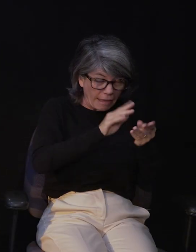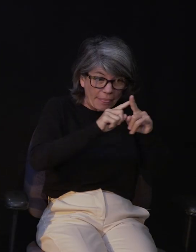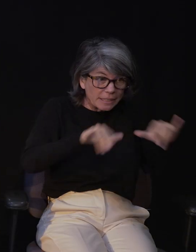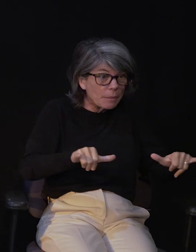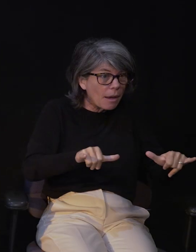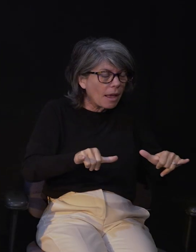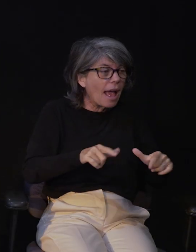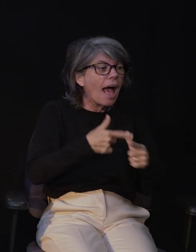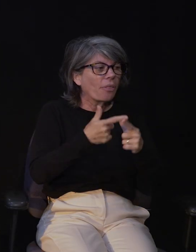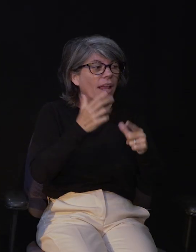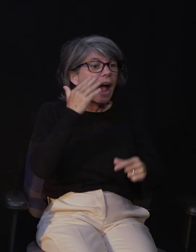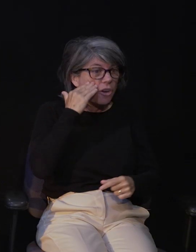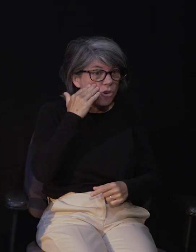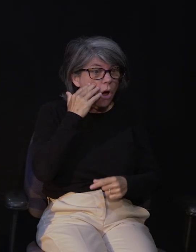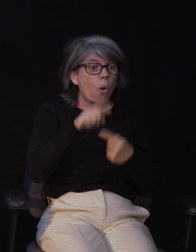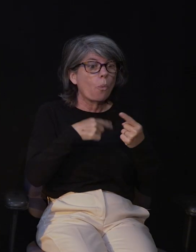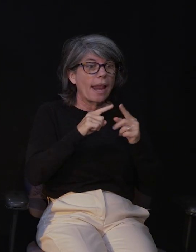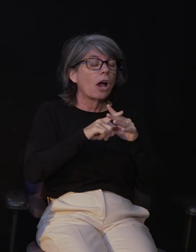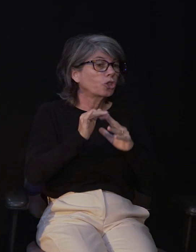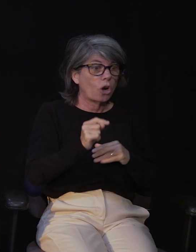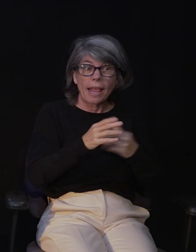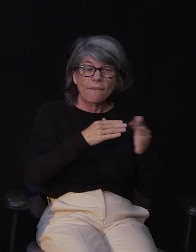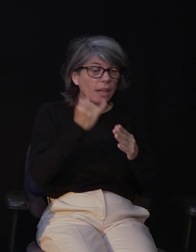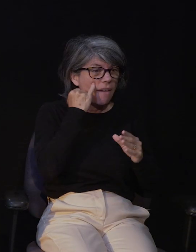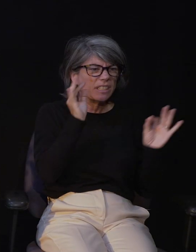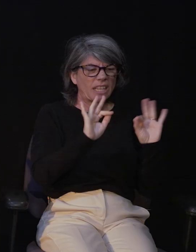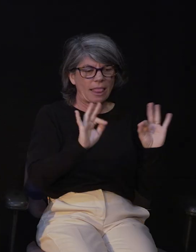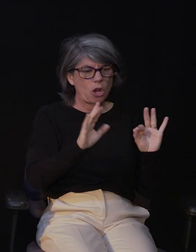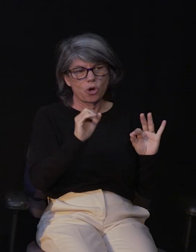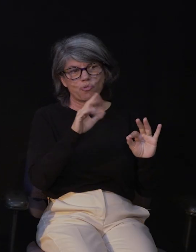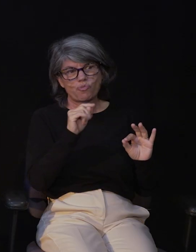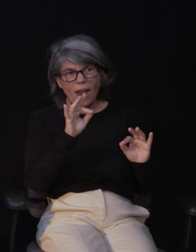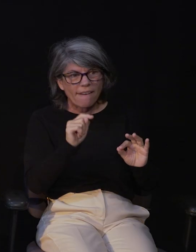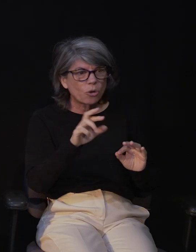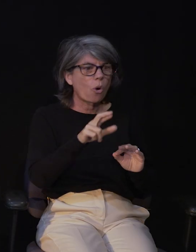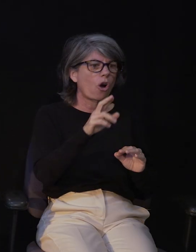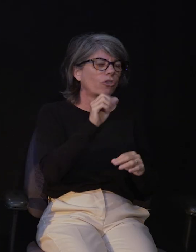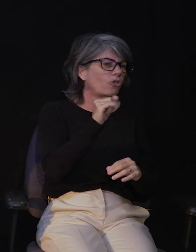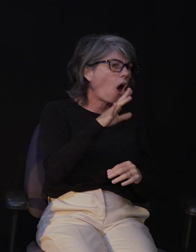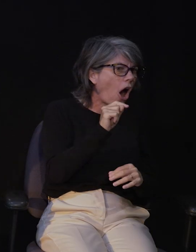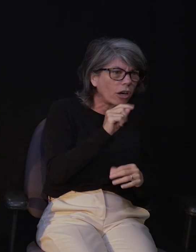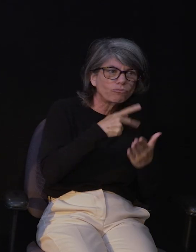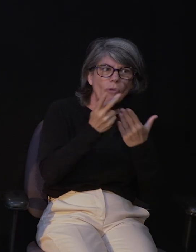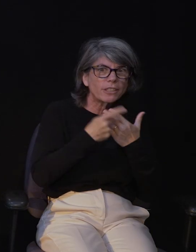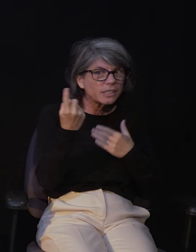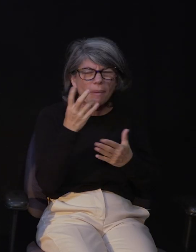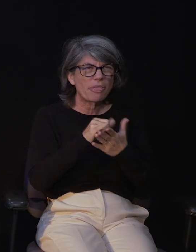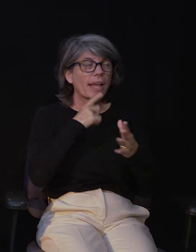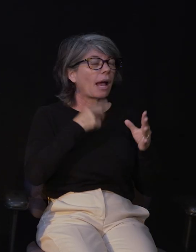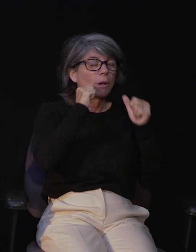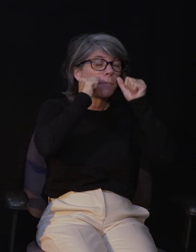and then I know when I start it, even if it's like a little craft or art project or something, I'm like, I'm gonna be up all